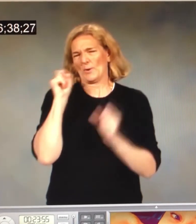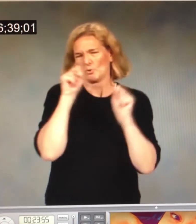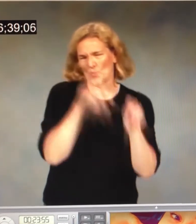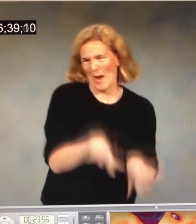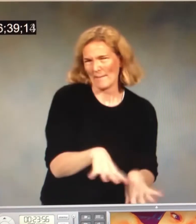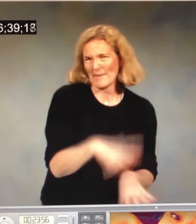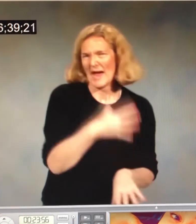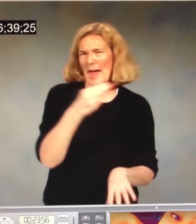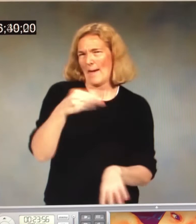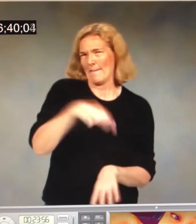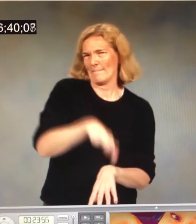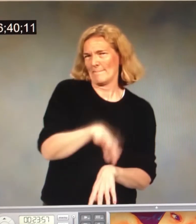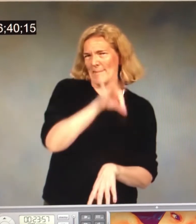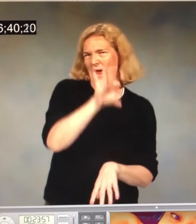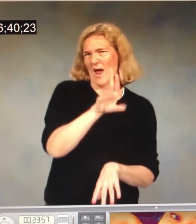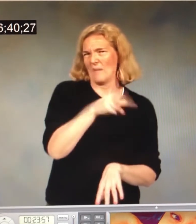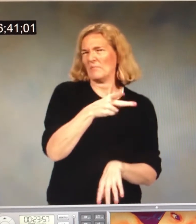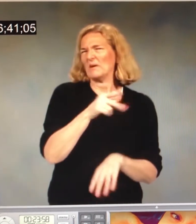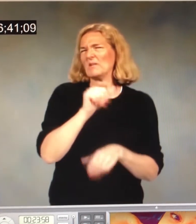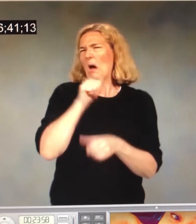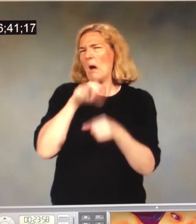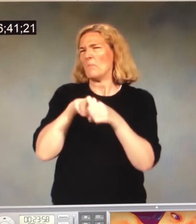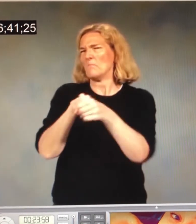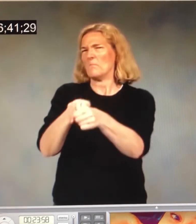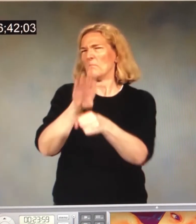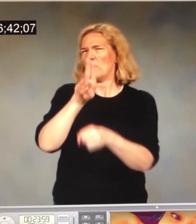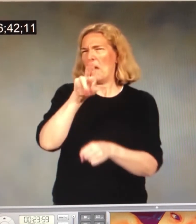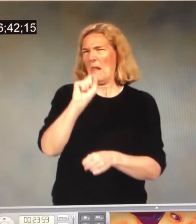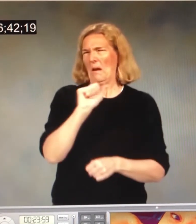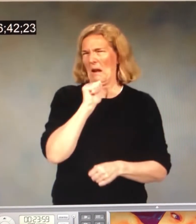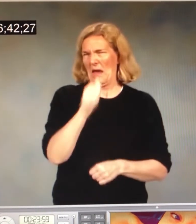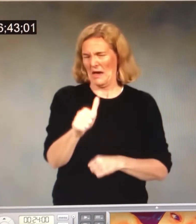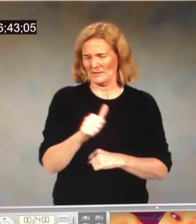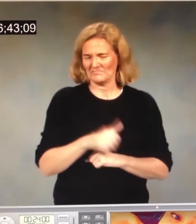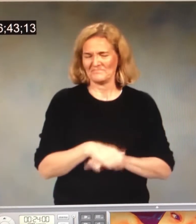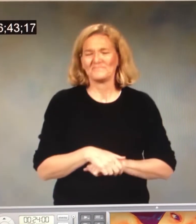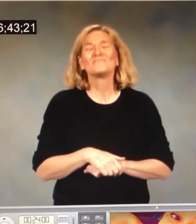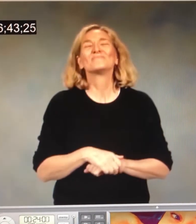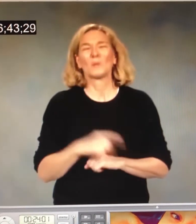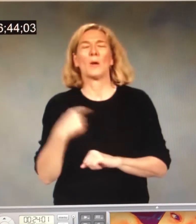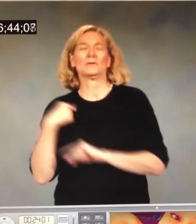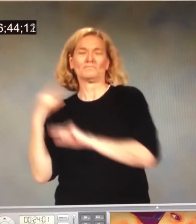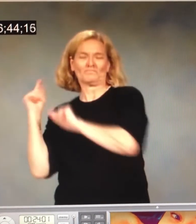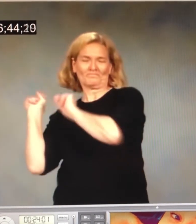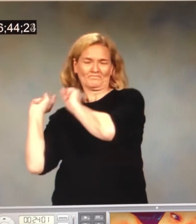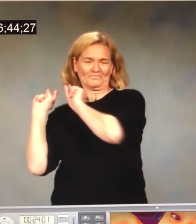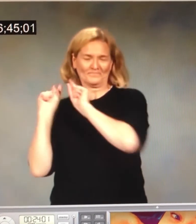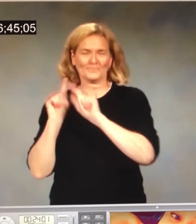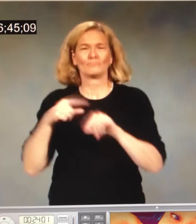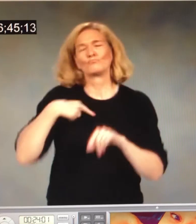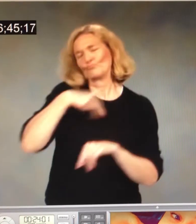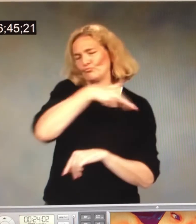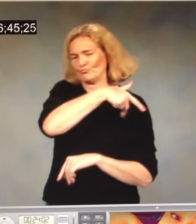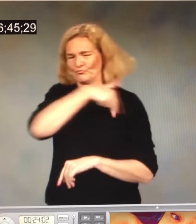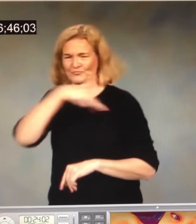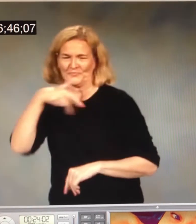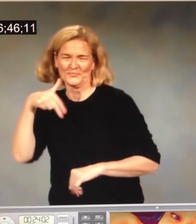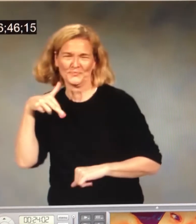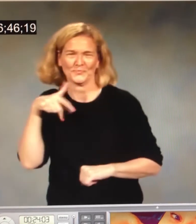One morning, well, I dropped off. I tended to drop off my kids and then pick them up.